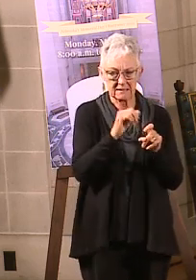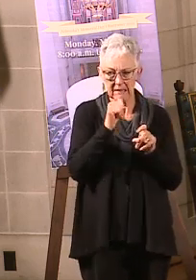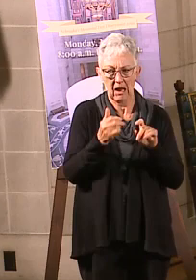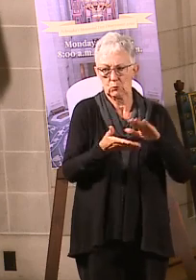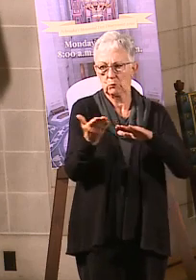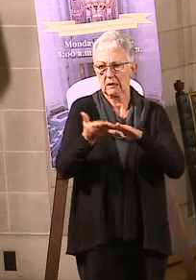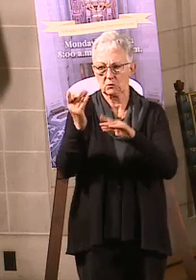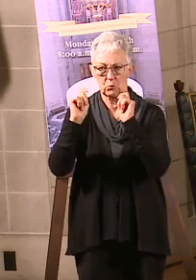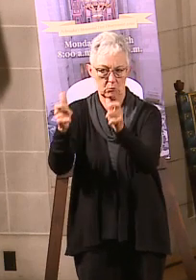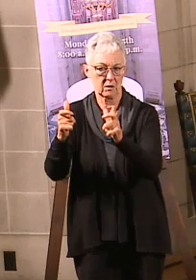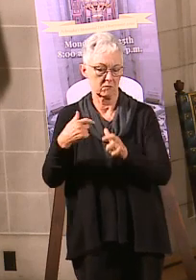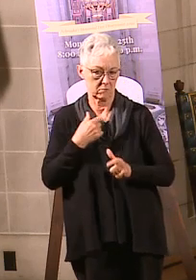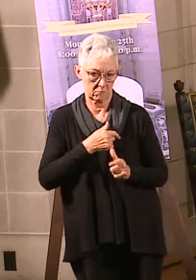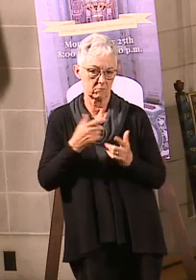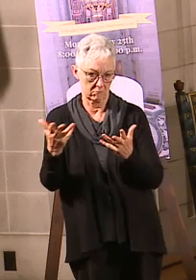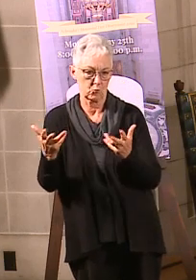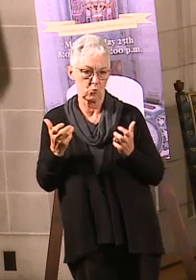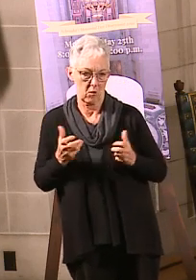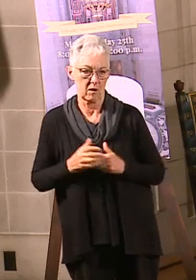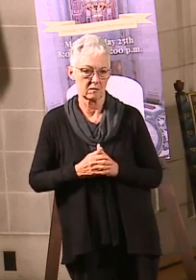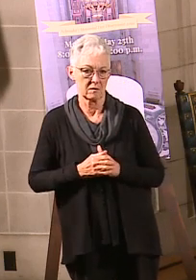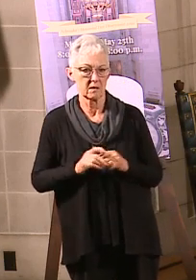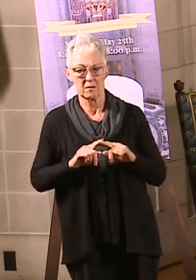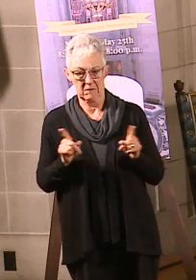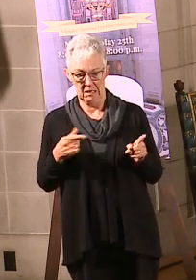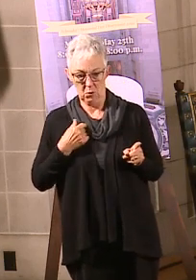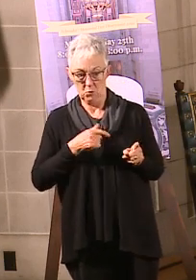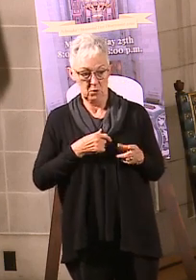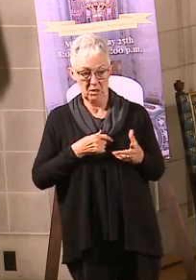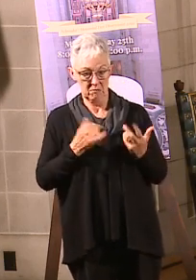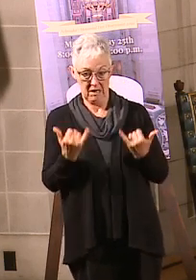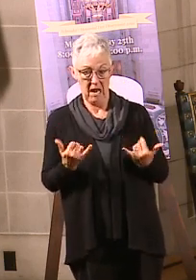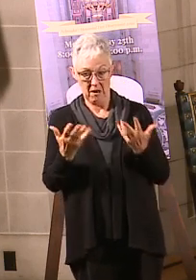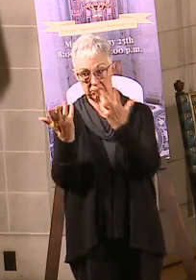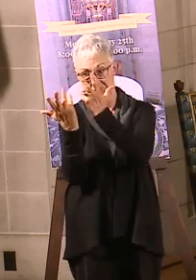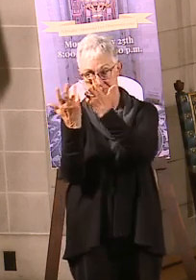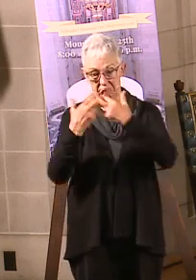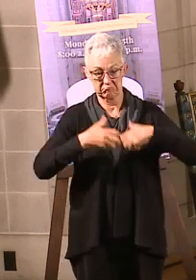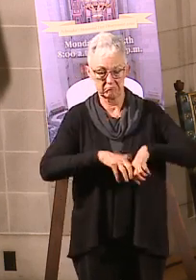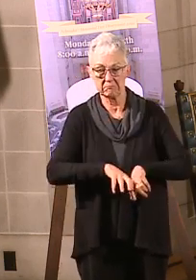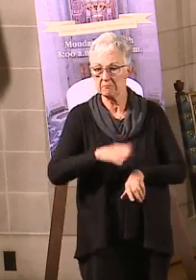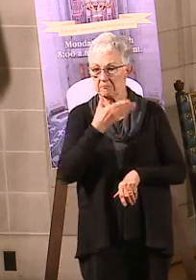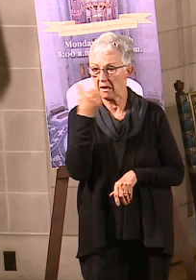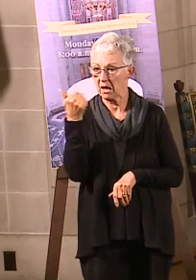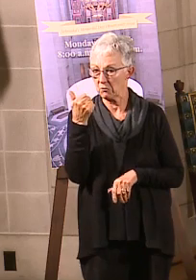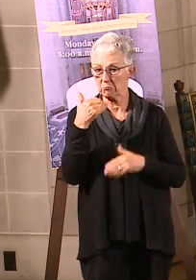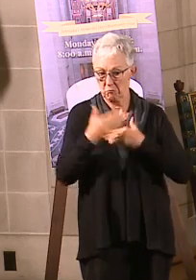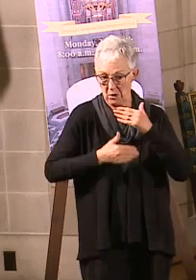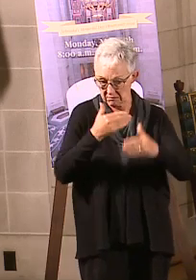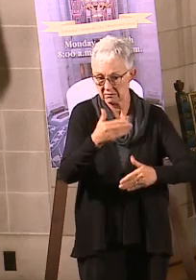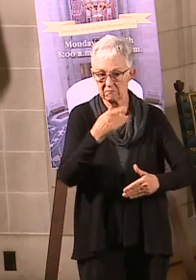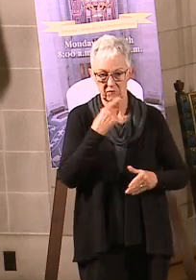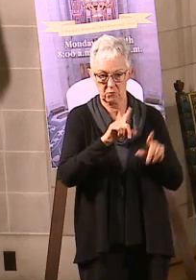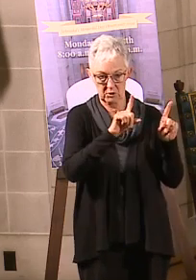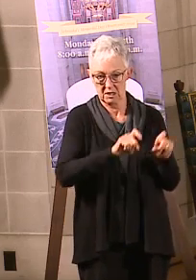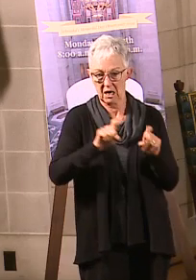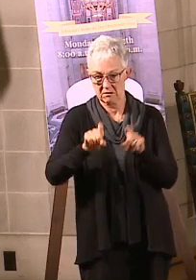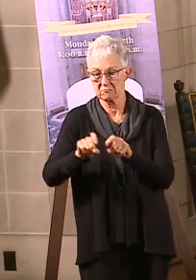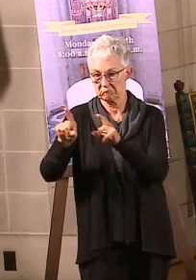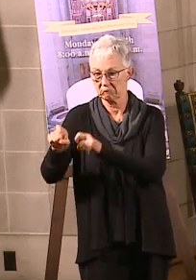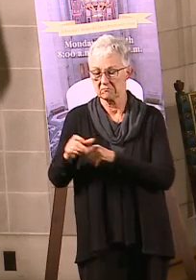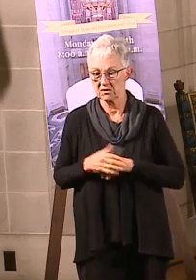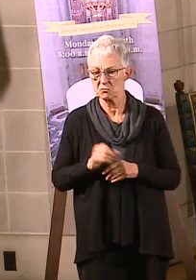there. But I think we're, again, getting the process worked out, and so we're getting those tests turned around. So please continue to sign